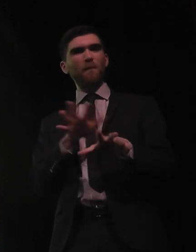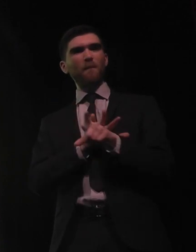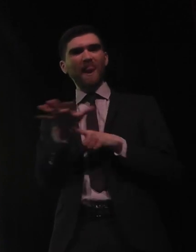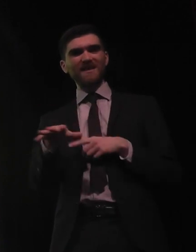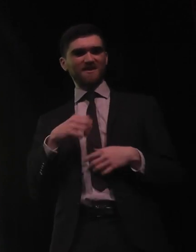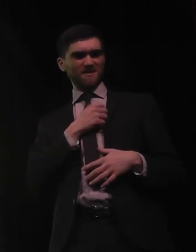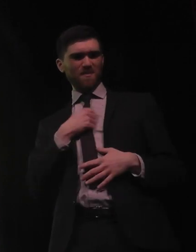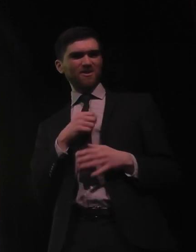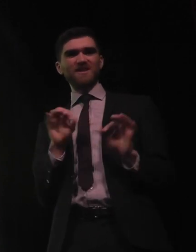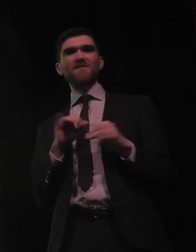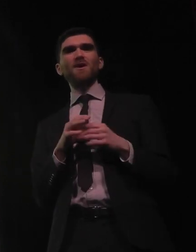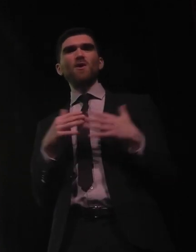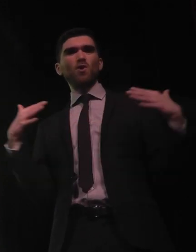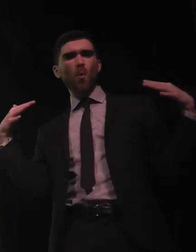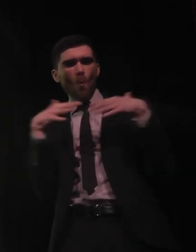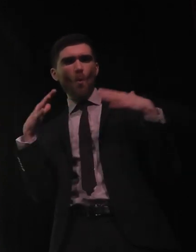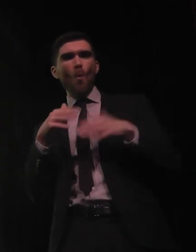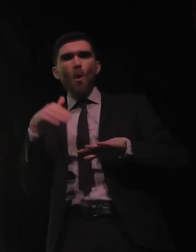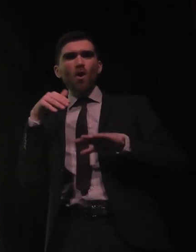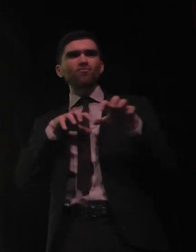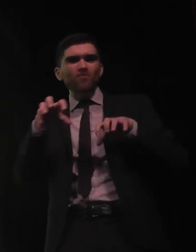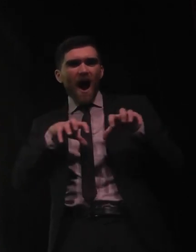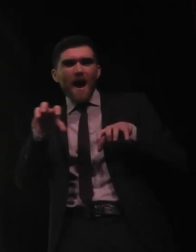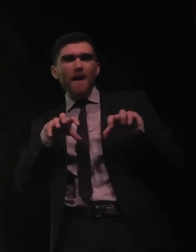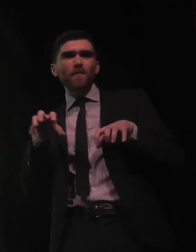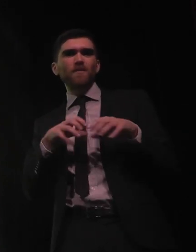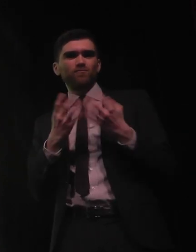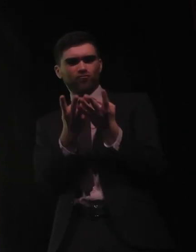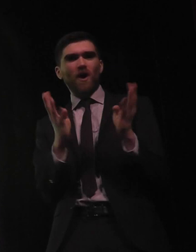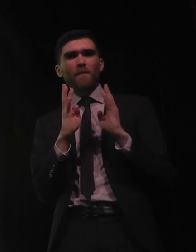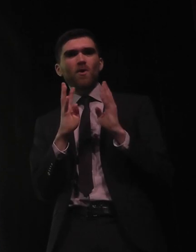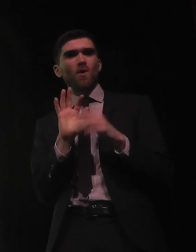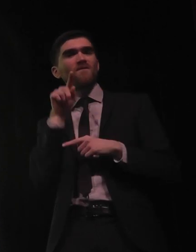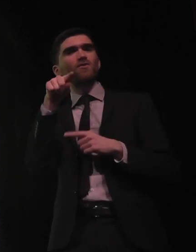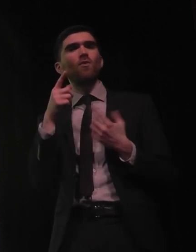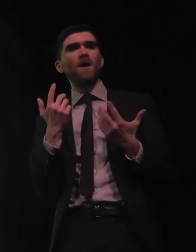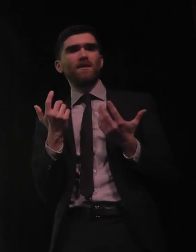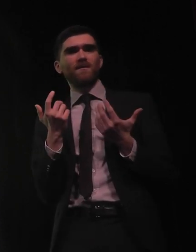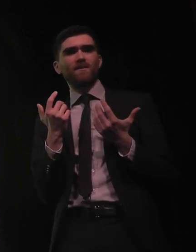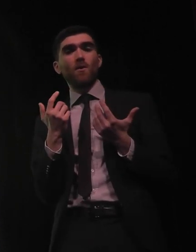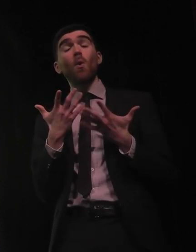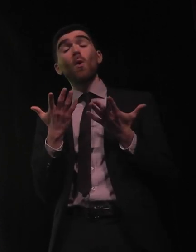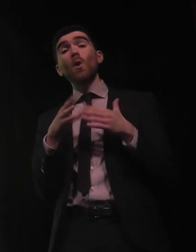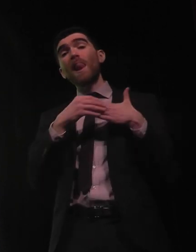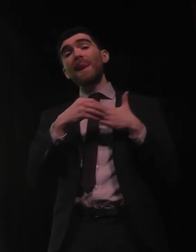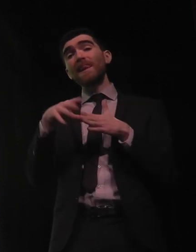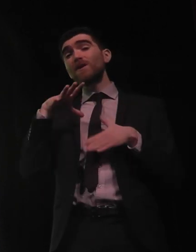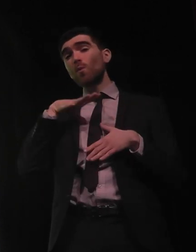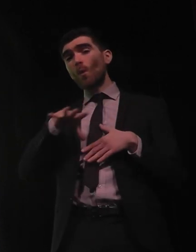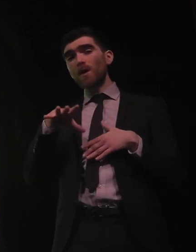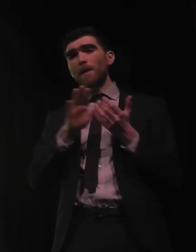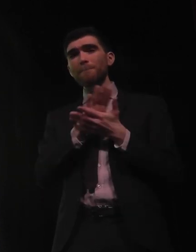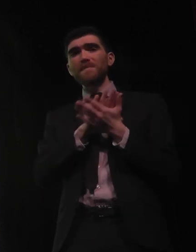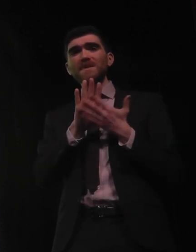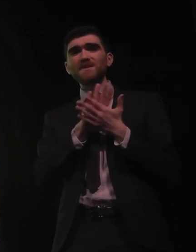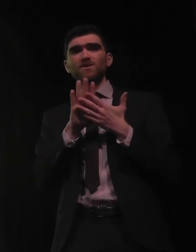apology. War Crimes Tribunal over your head. Or do you want the leader who claims to want to rise above personal